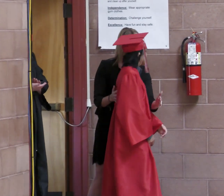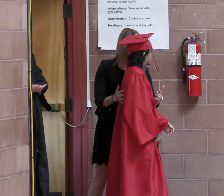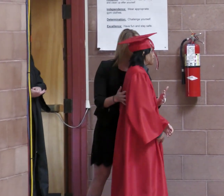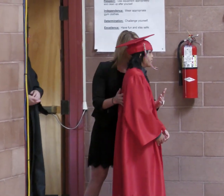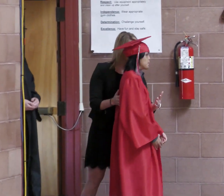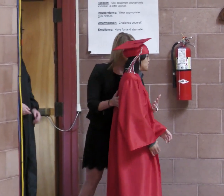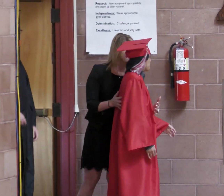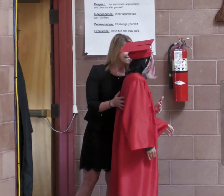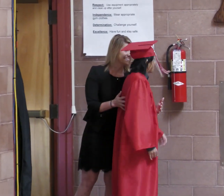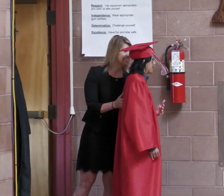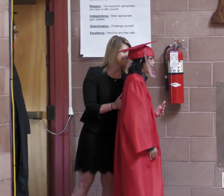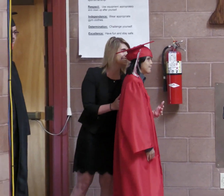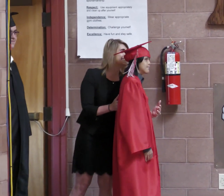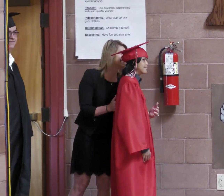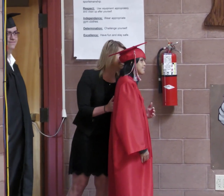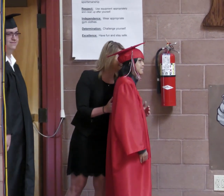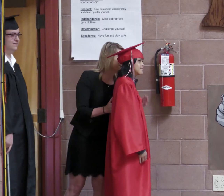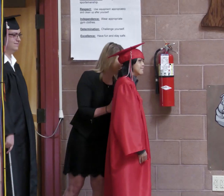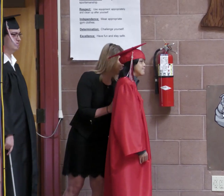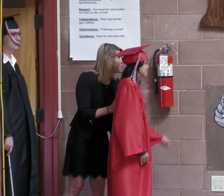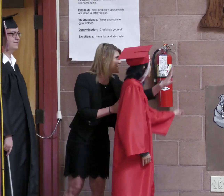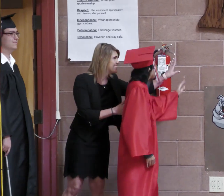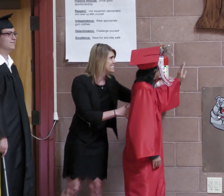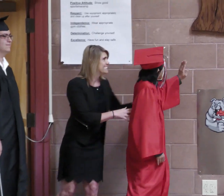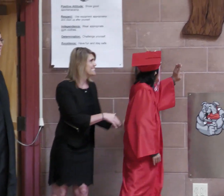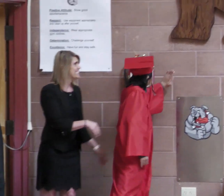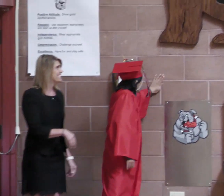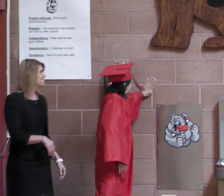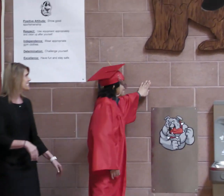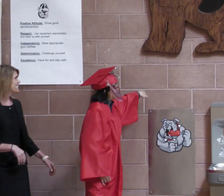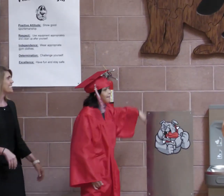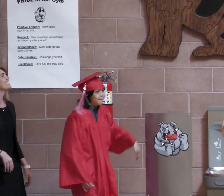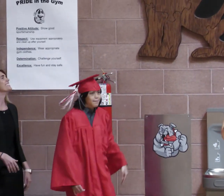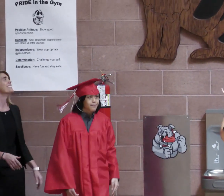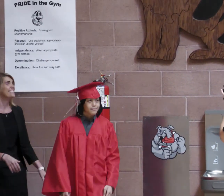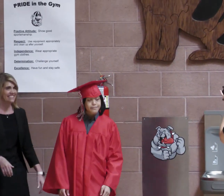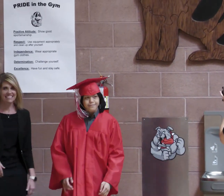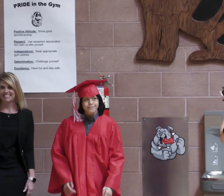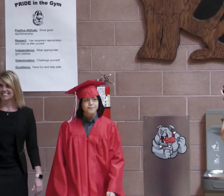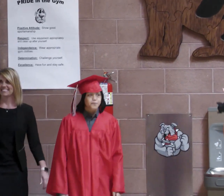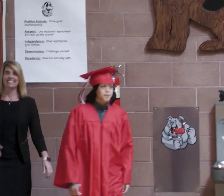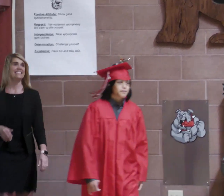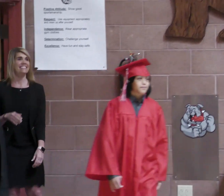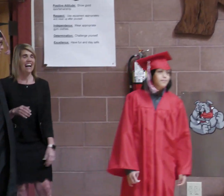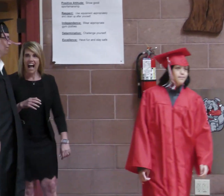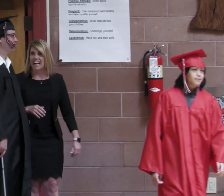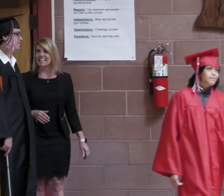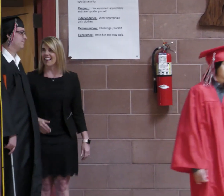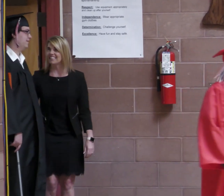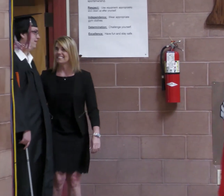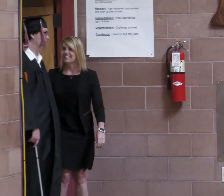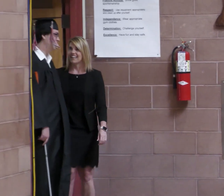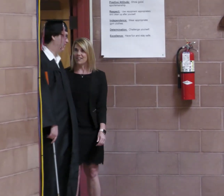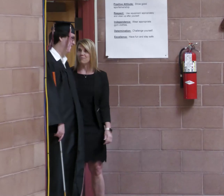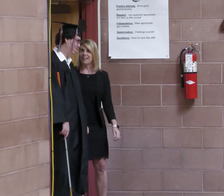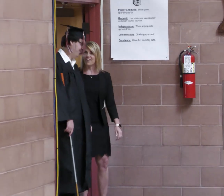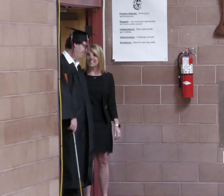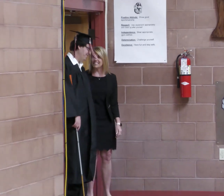john luis balak test touches the bulldog and enters the gym